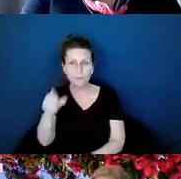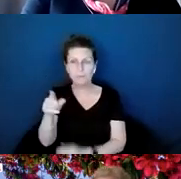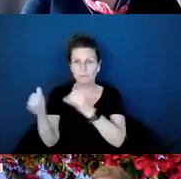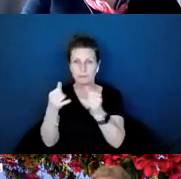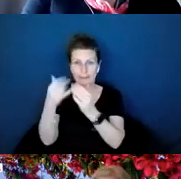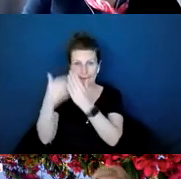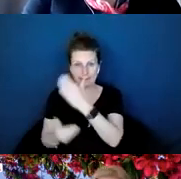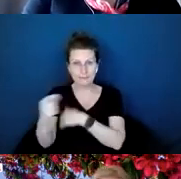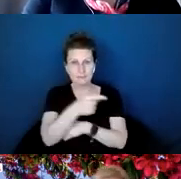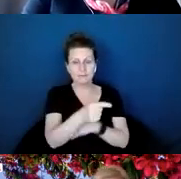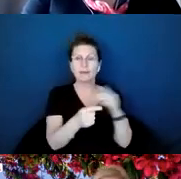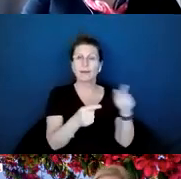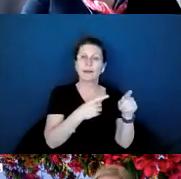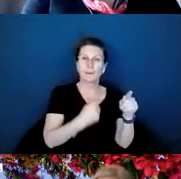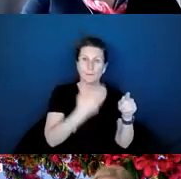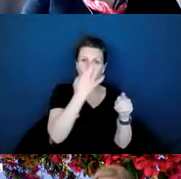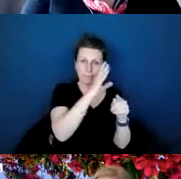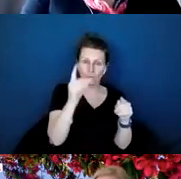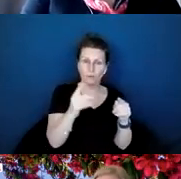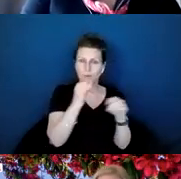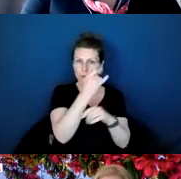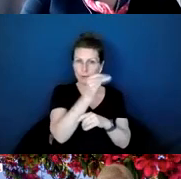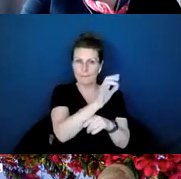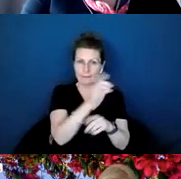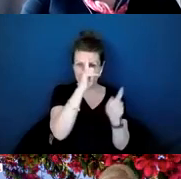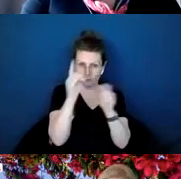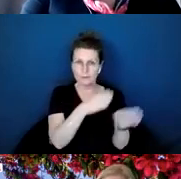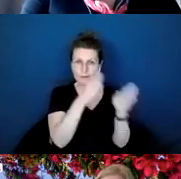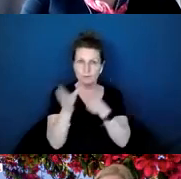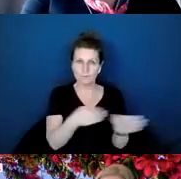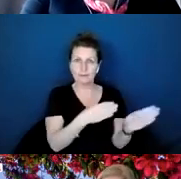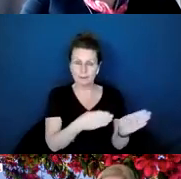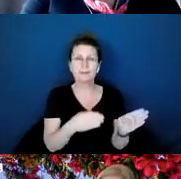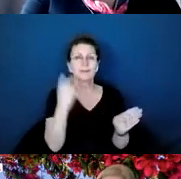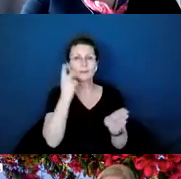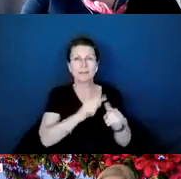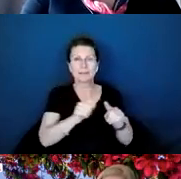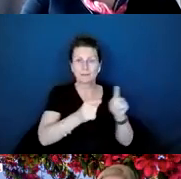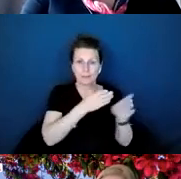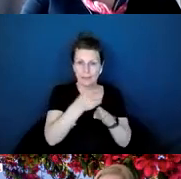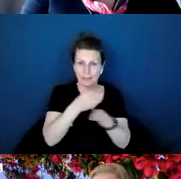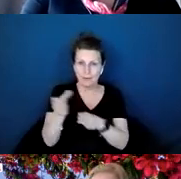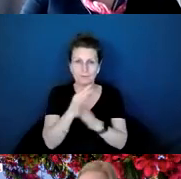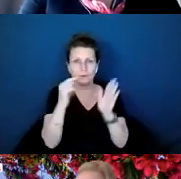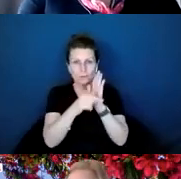graphic animated whiteboards for our strategic research plan, existing research strength, and additional areas of research